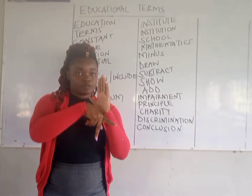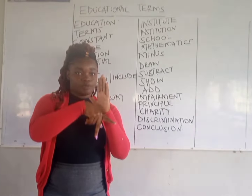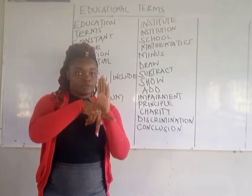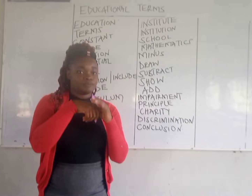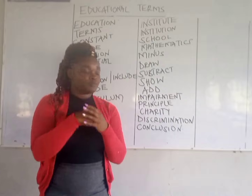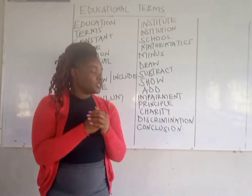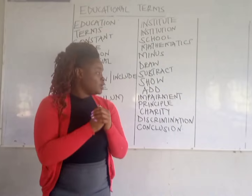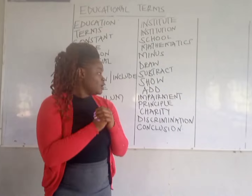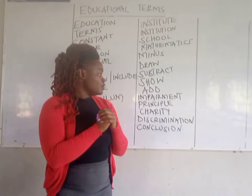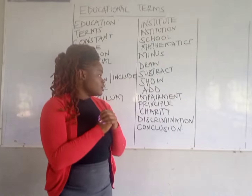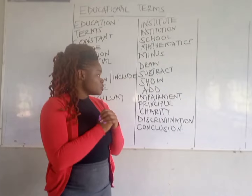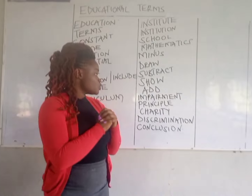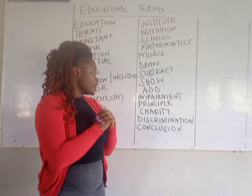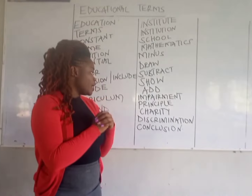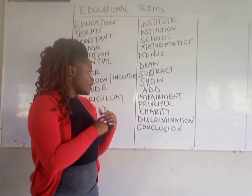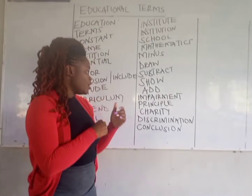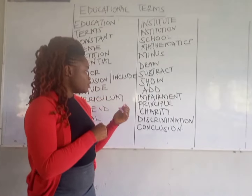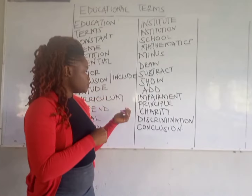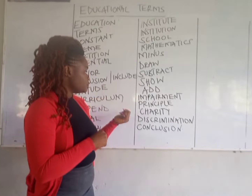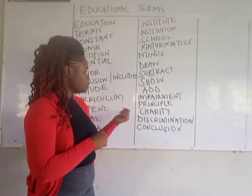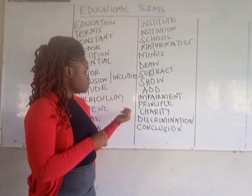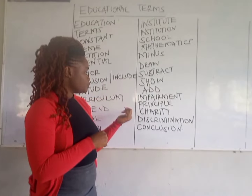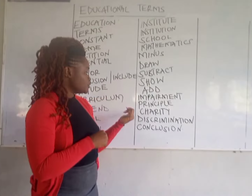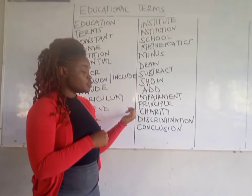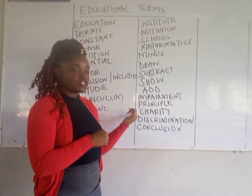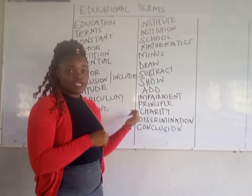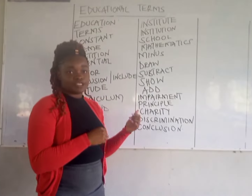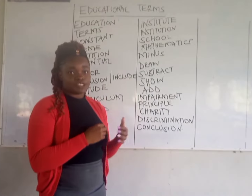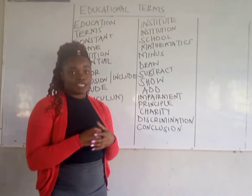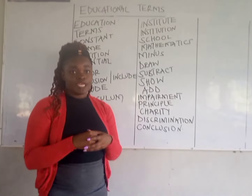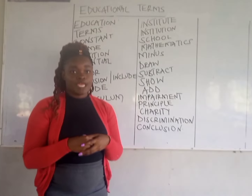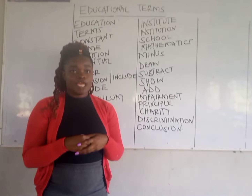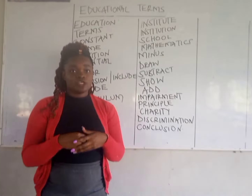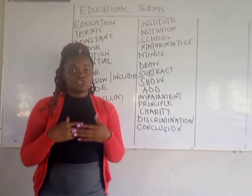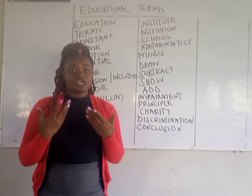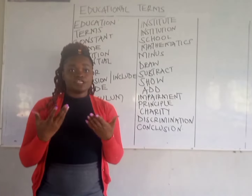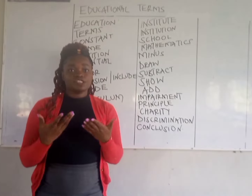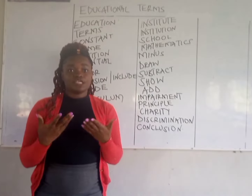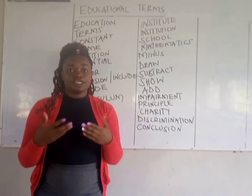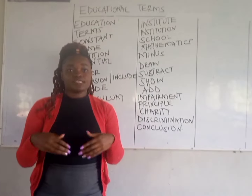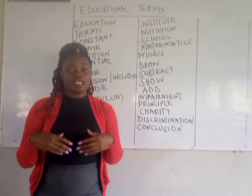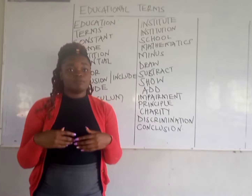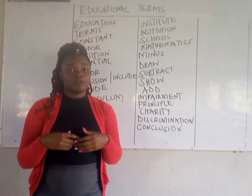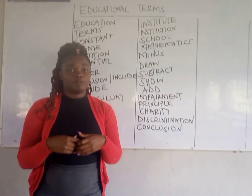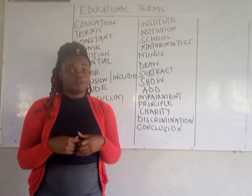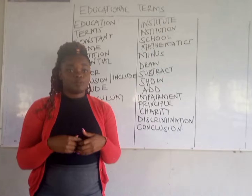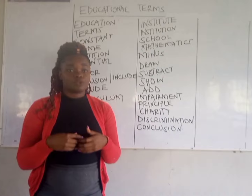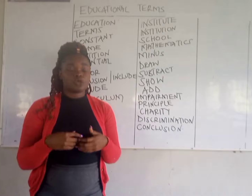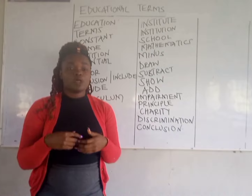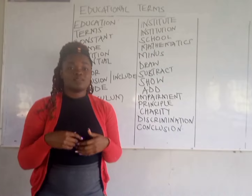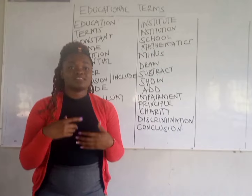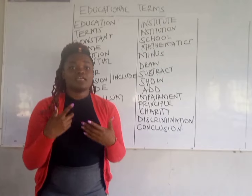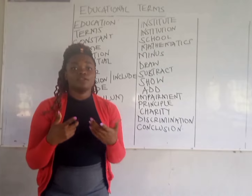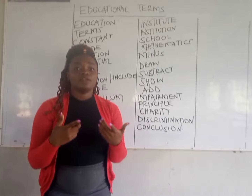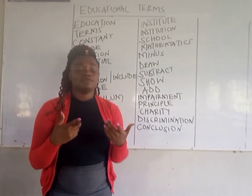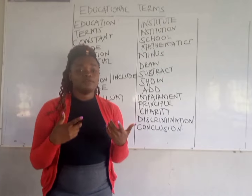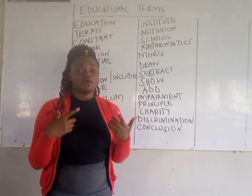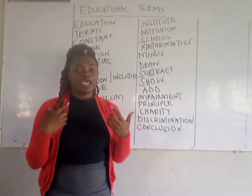Principle. Next we have charity. Charity is helping people. So the sign for